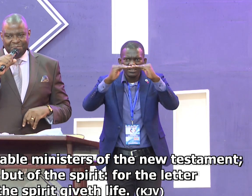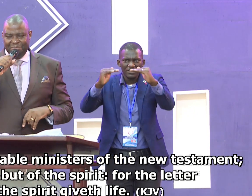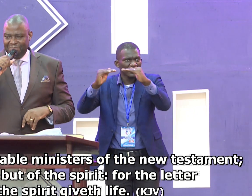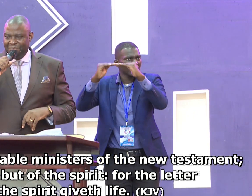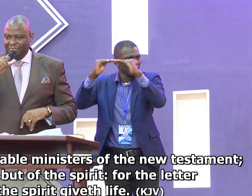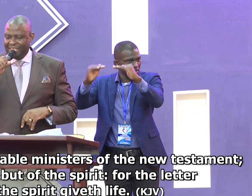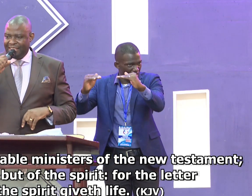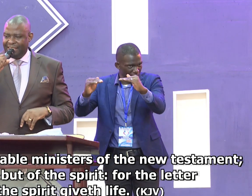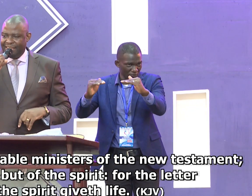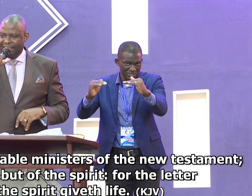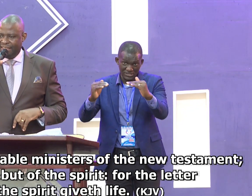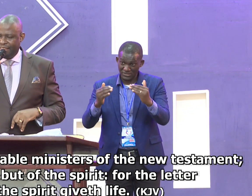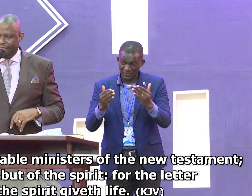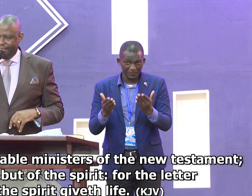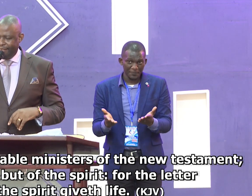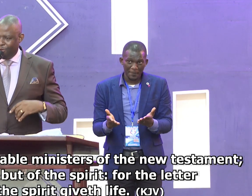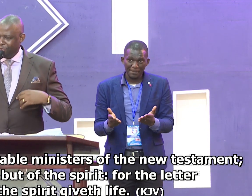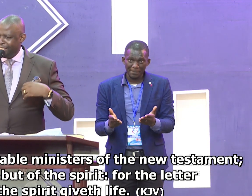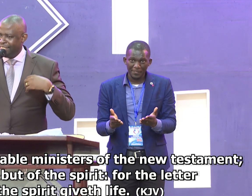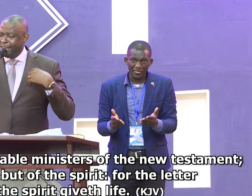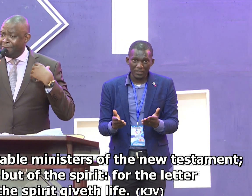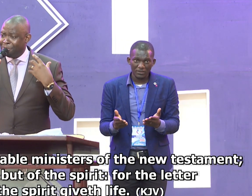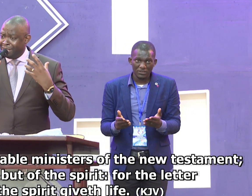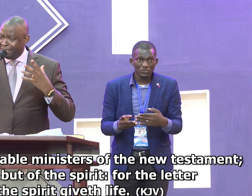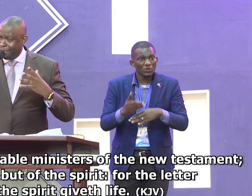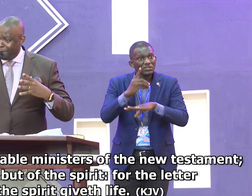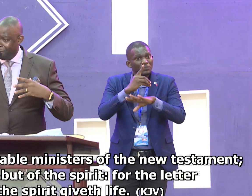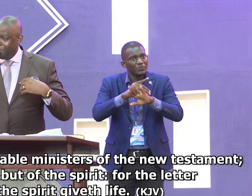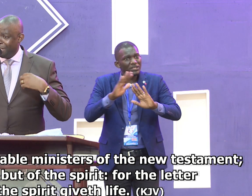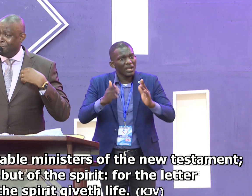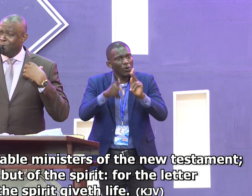at different layers or different levels when it comes to that issue.